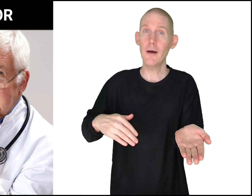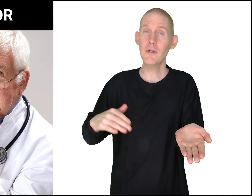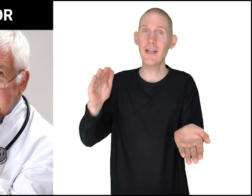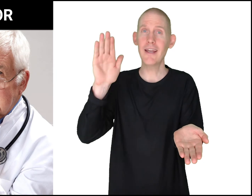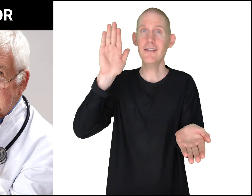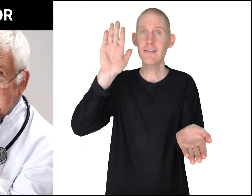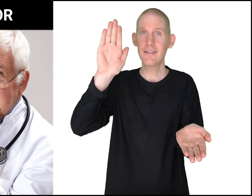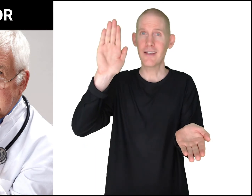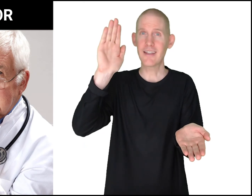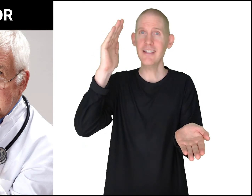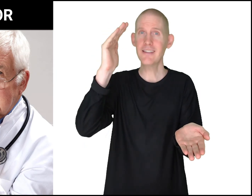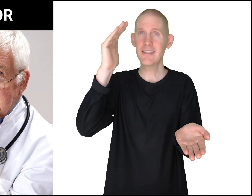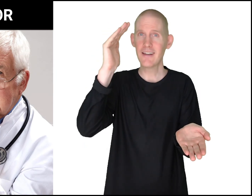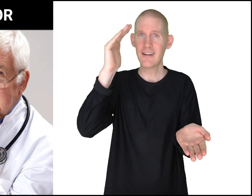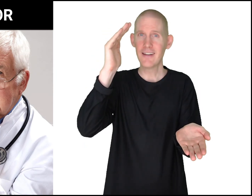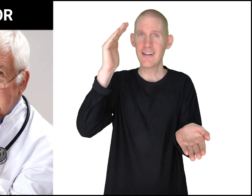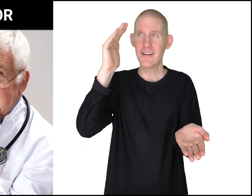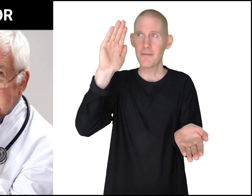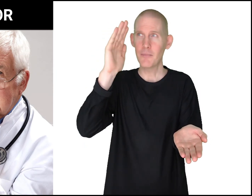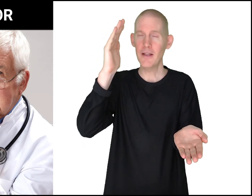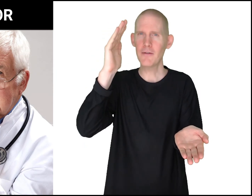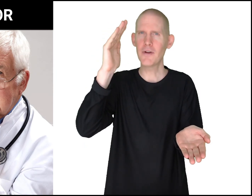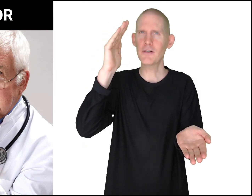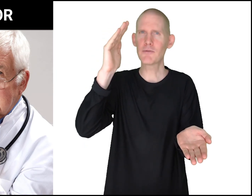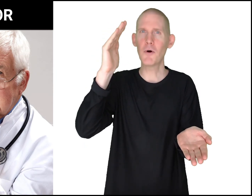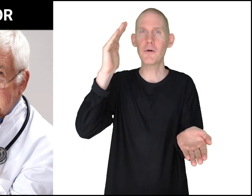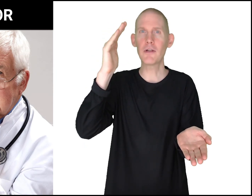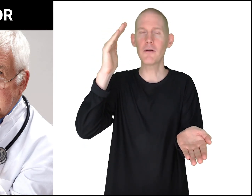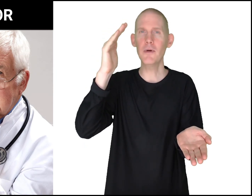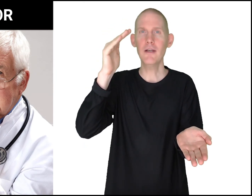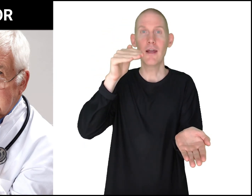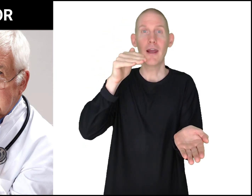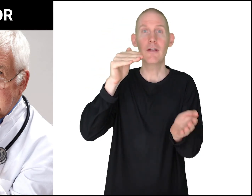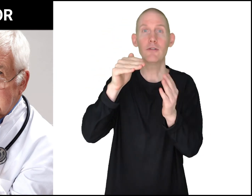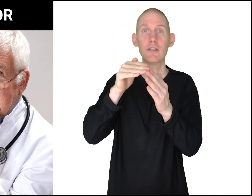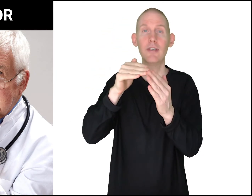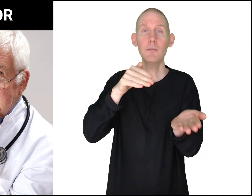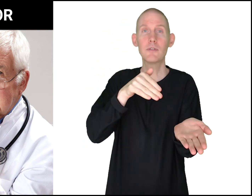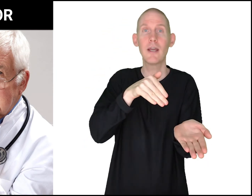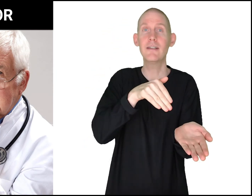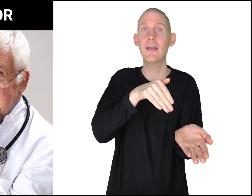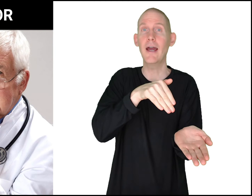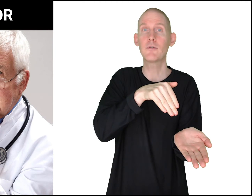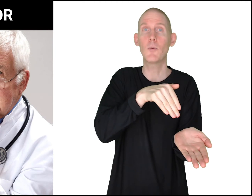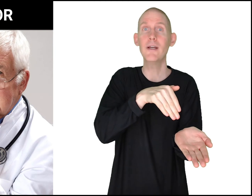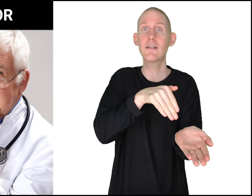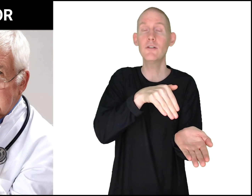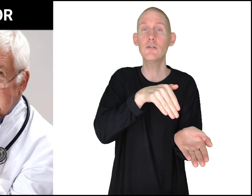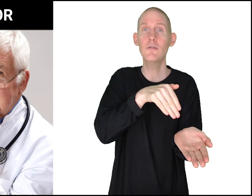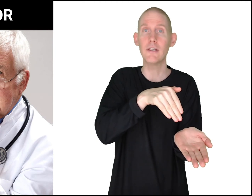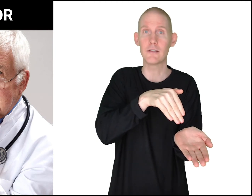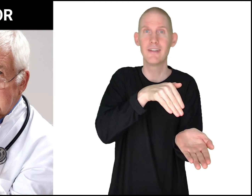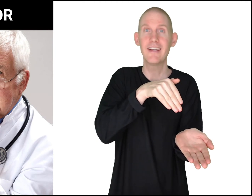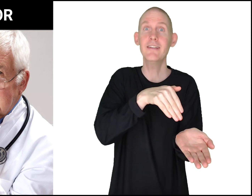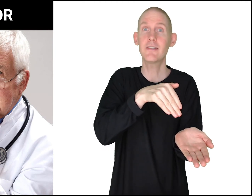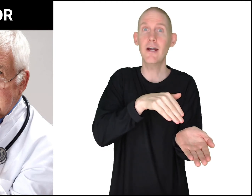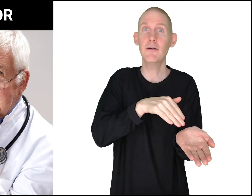Dominant hand, like this. Bend the fingers forward a little bit and use the tips and tap twice on your wrist, inside of your